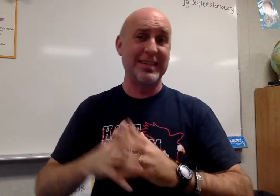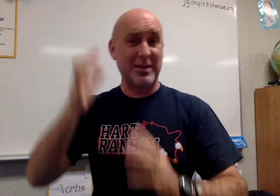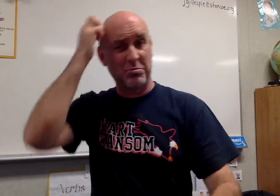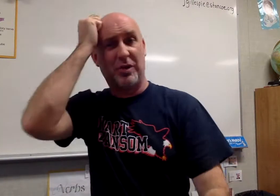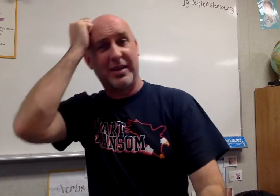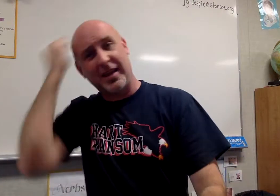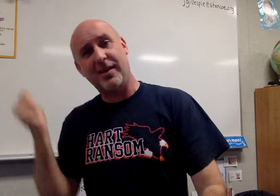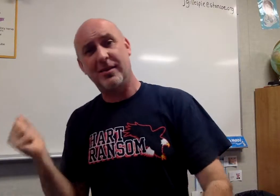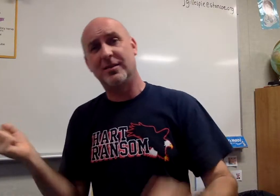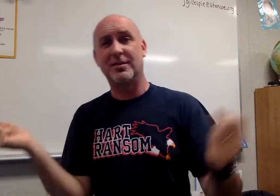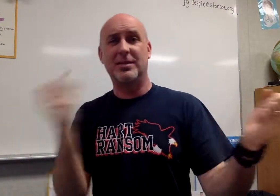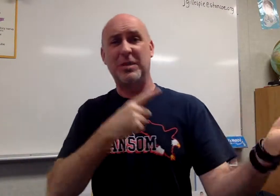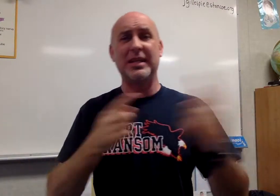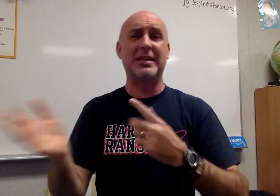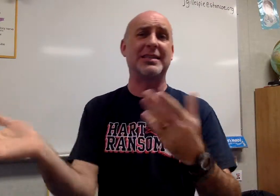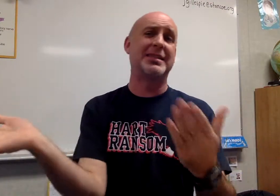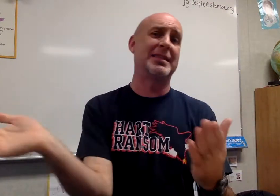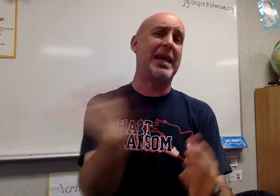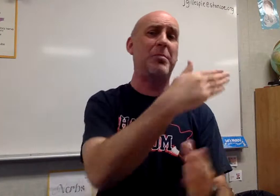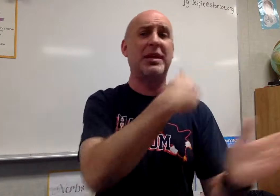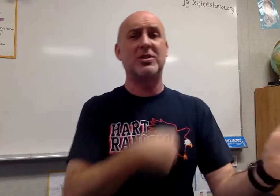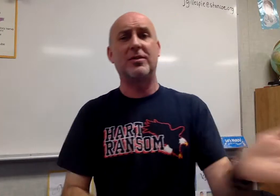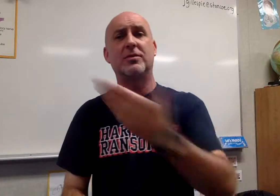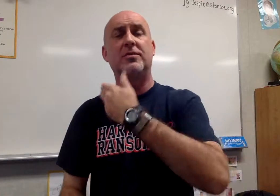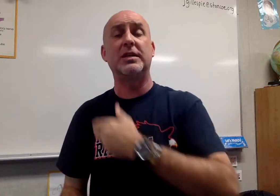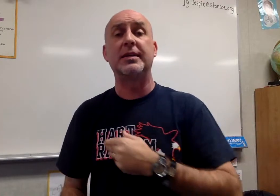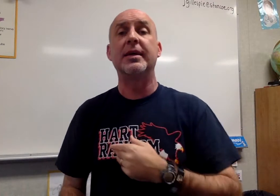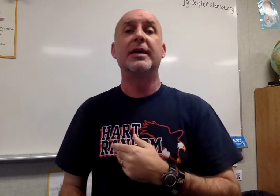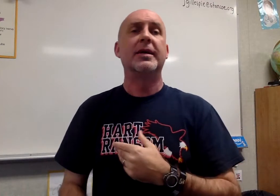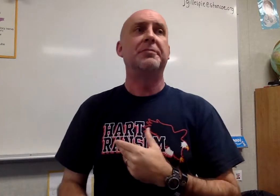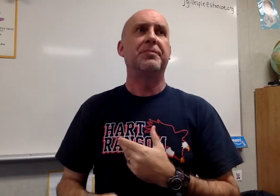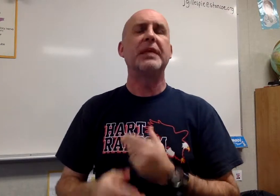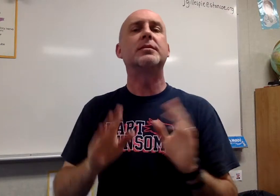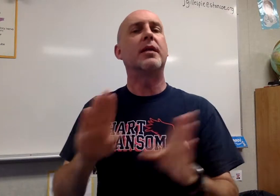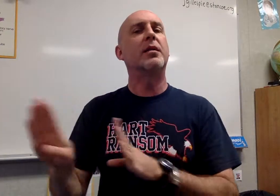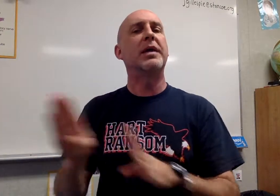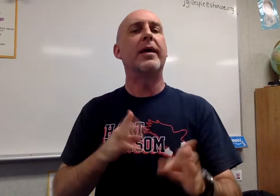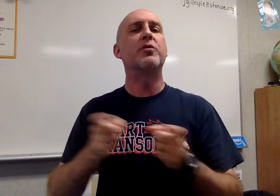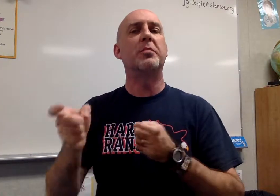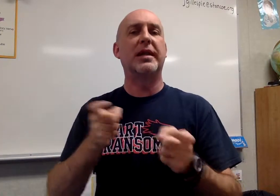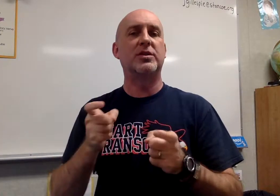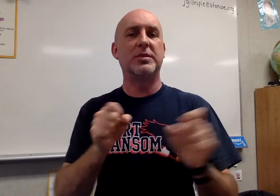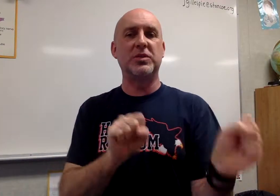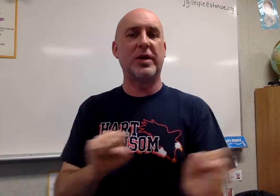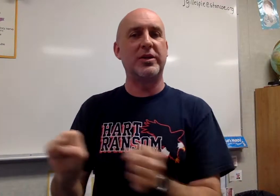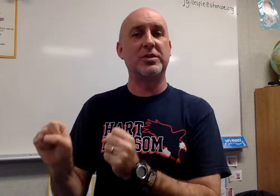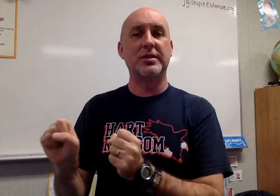and pulling hair and spitting and slapping each other in the face. It's a lot of behavior management strategies